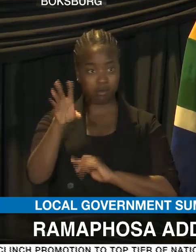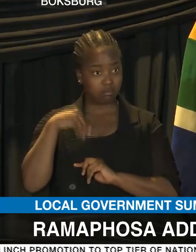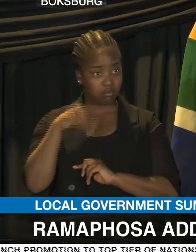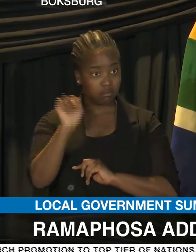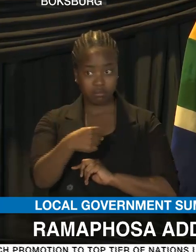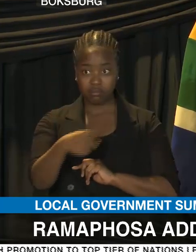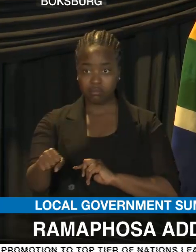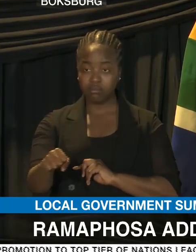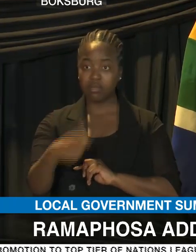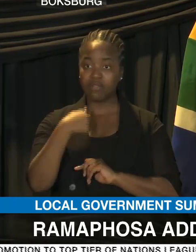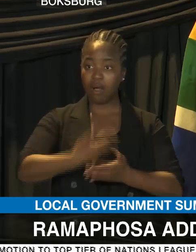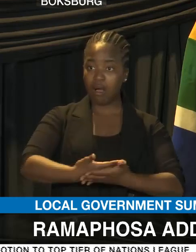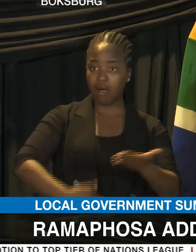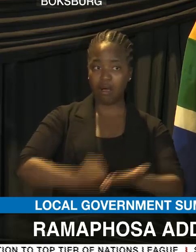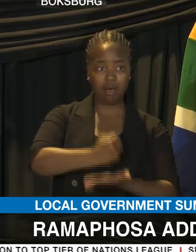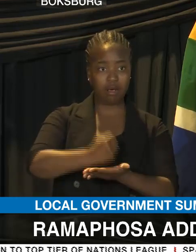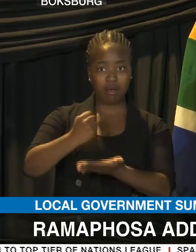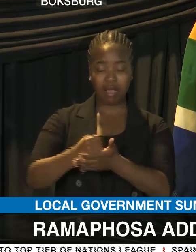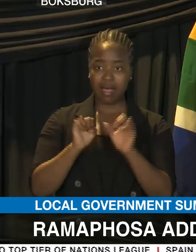as permits on time,